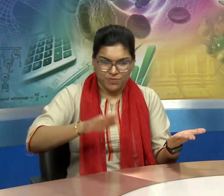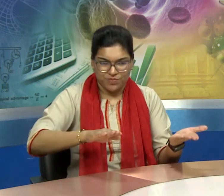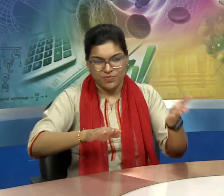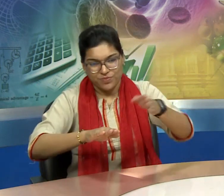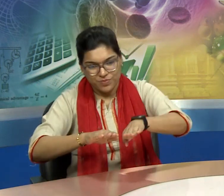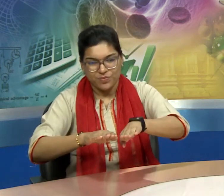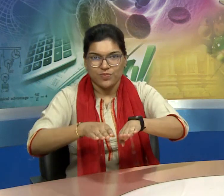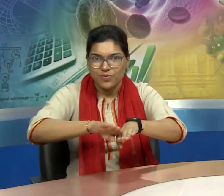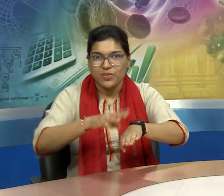leaflets